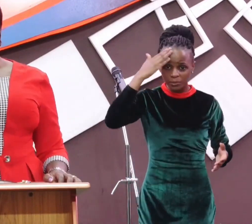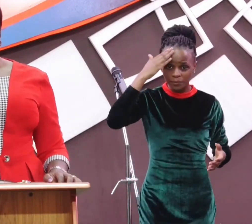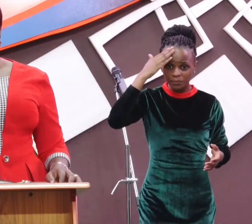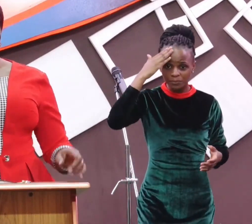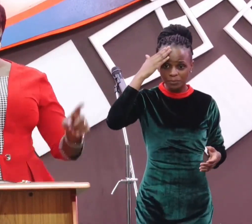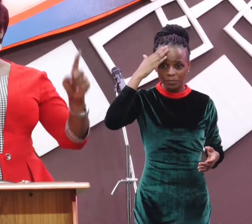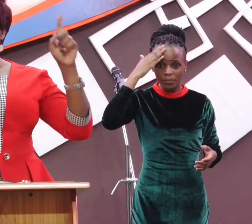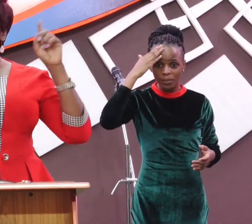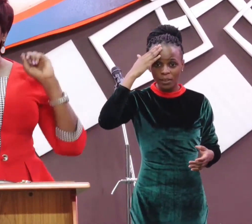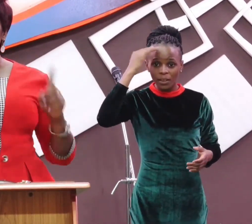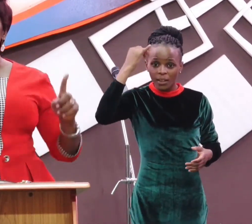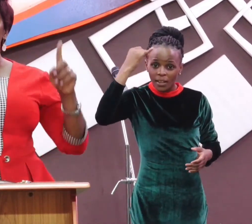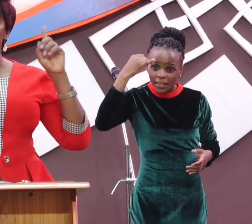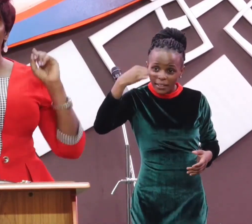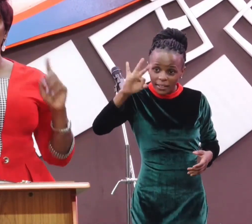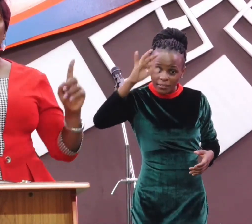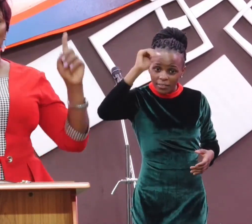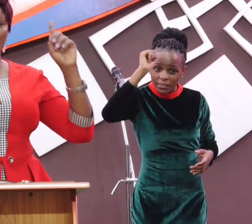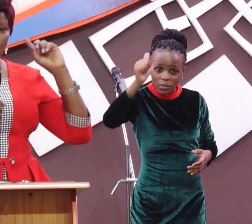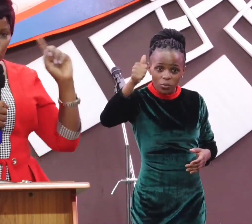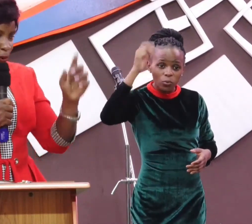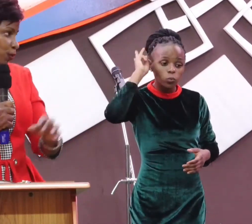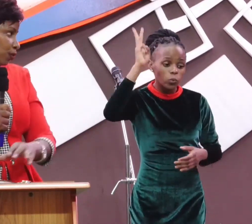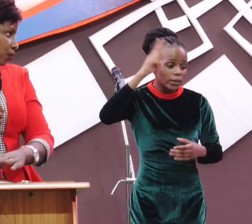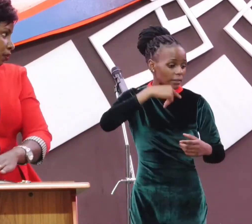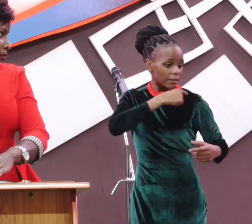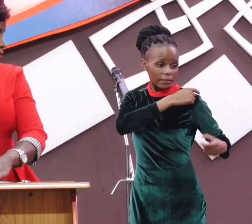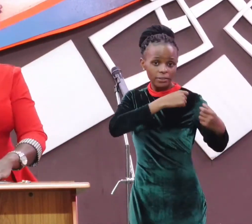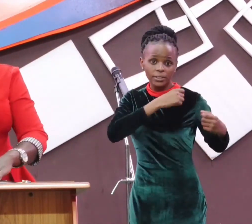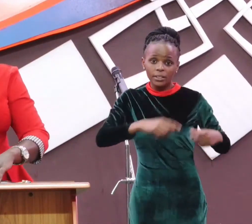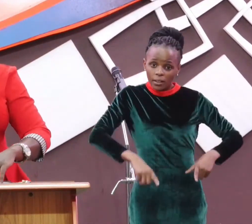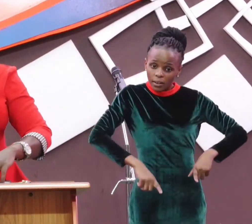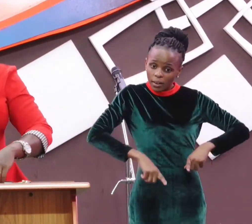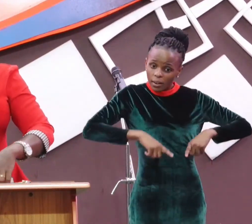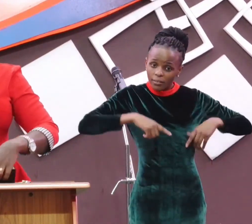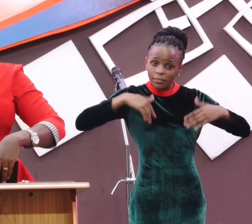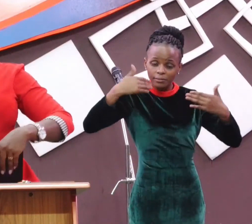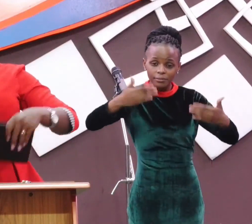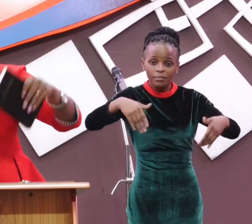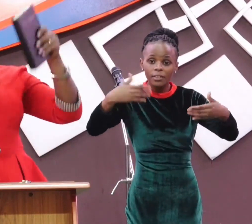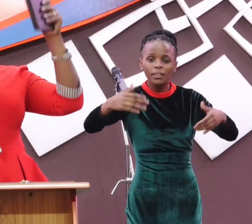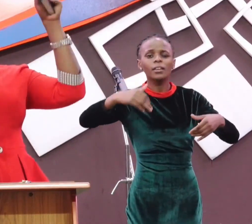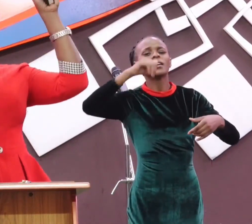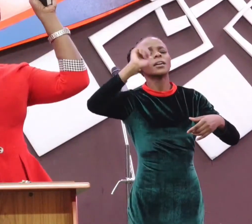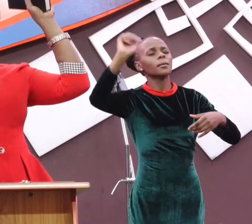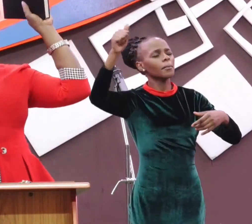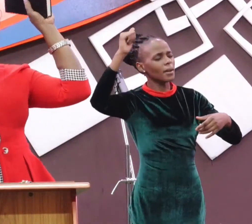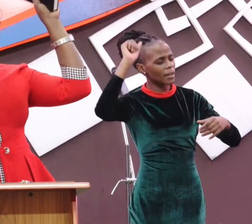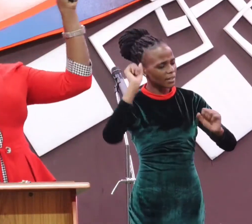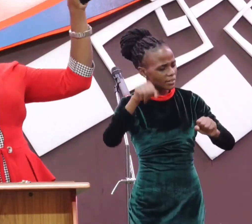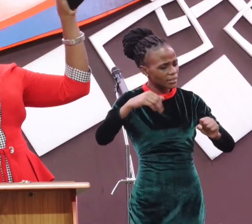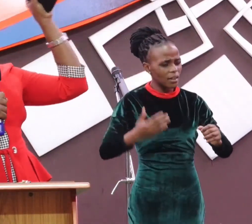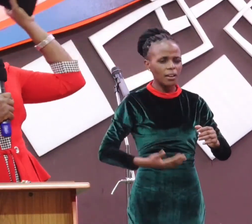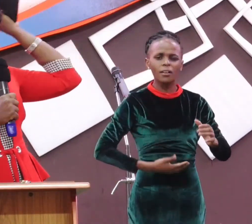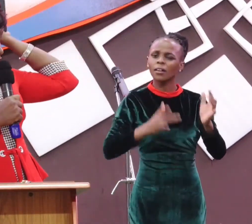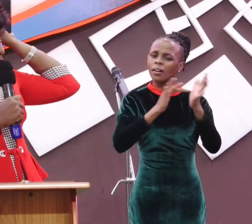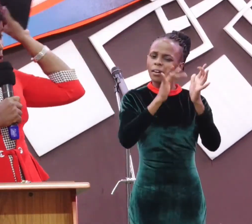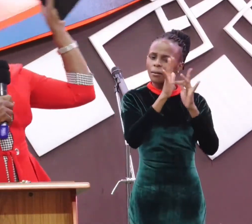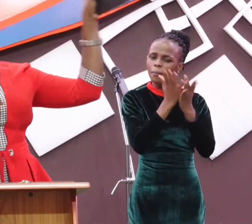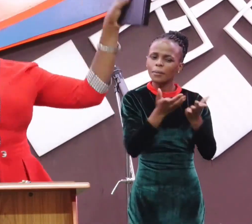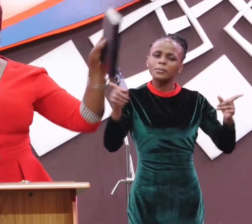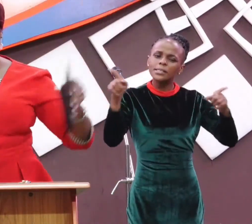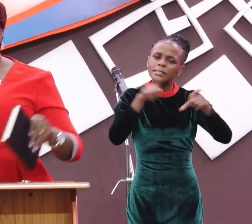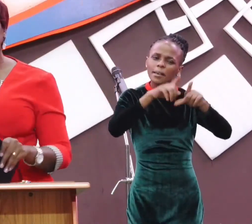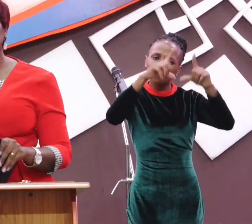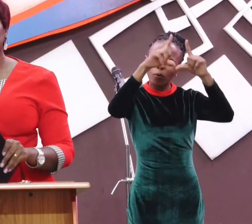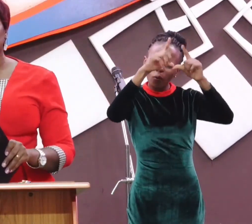Because I know if I'm to inherit eternal life, I have